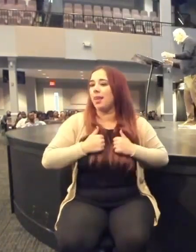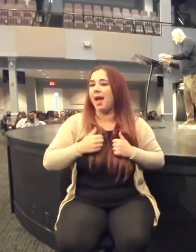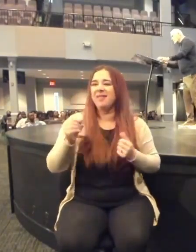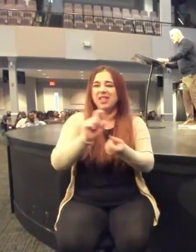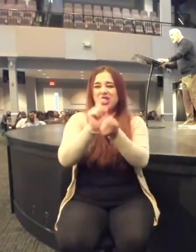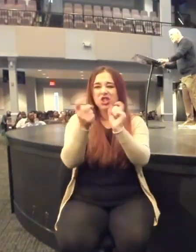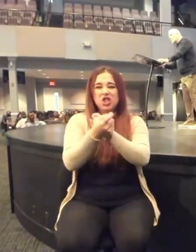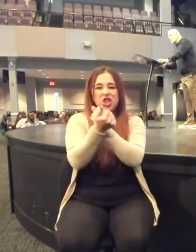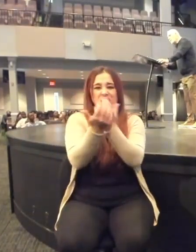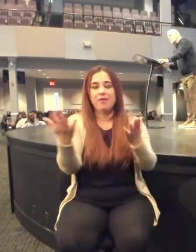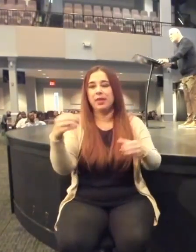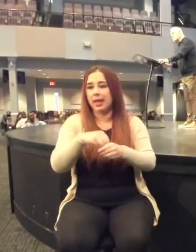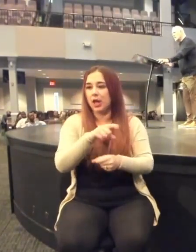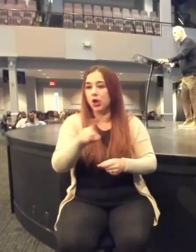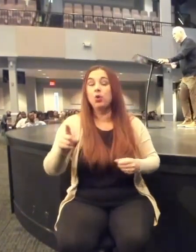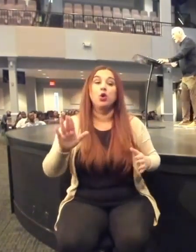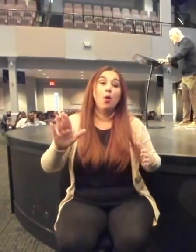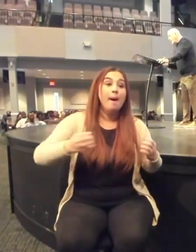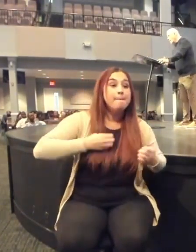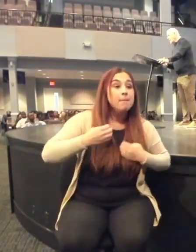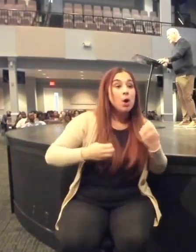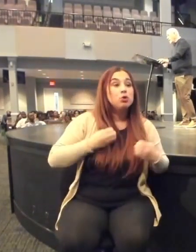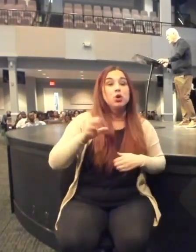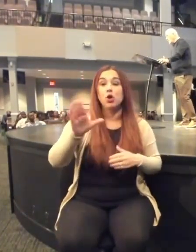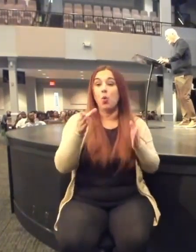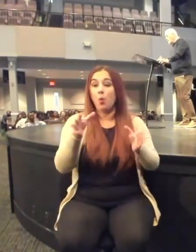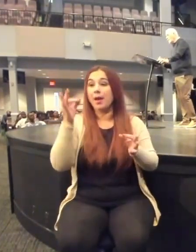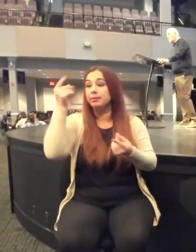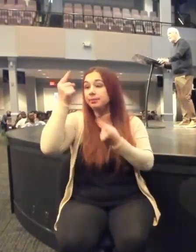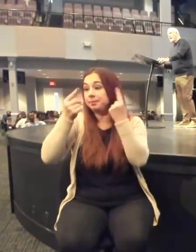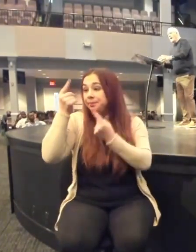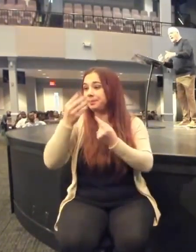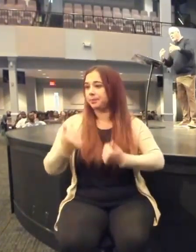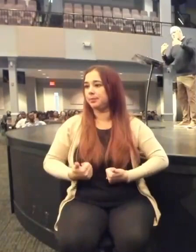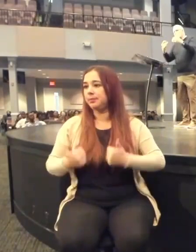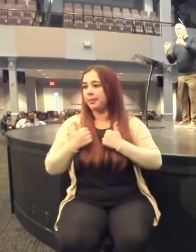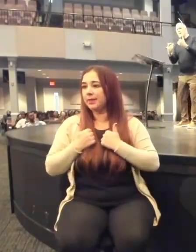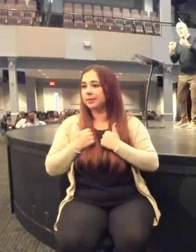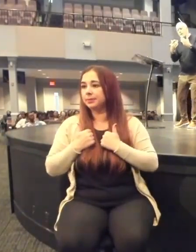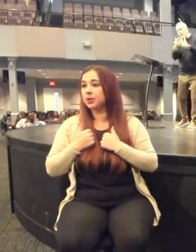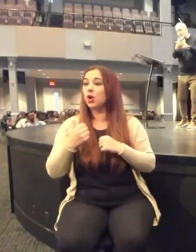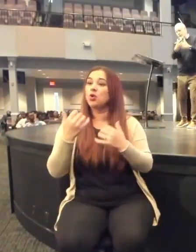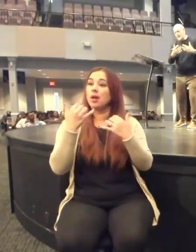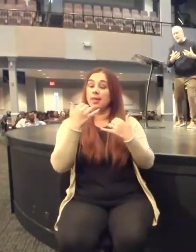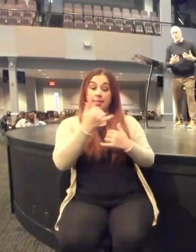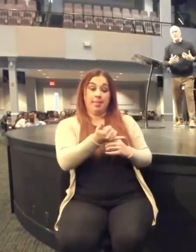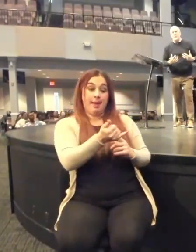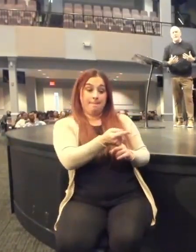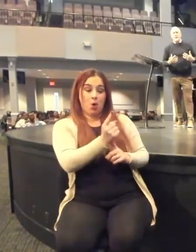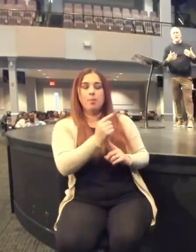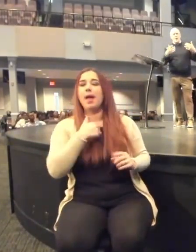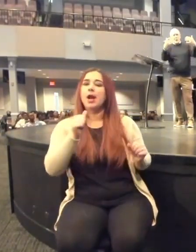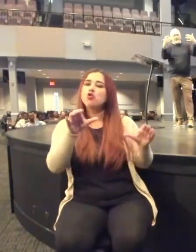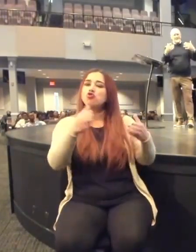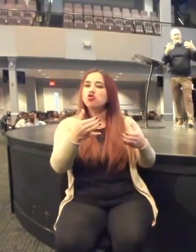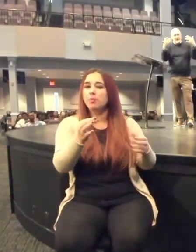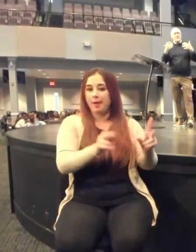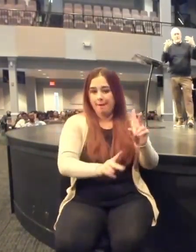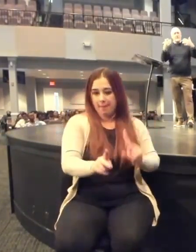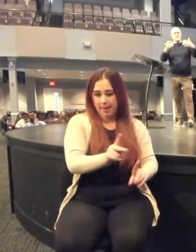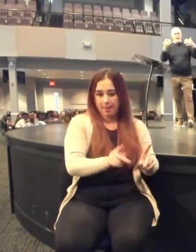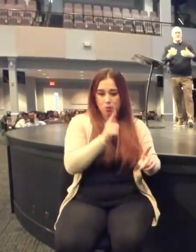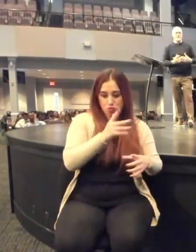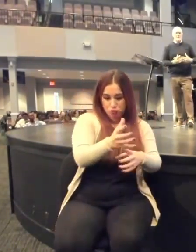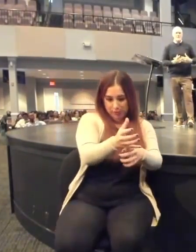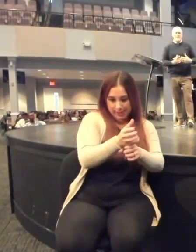everything inside of you, your emotions and your way of thinking and your way of living. Now, in this moment, there were a particular group of people who